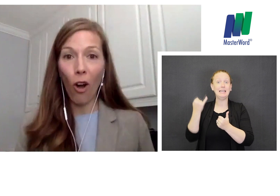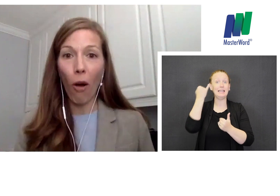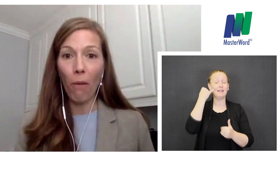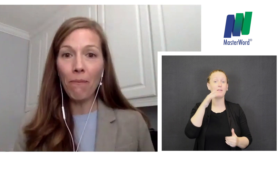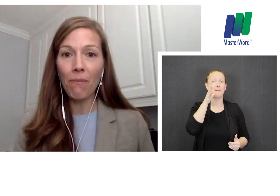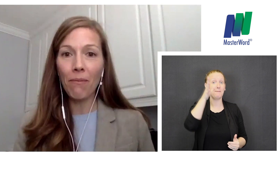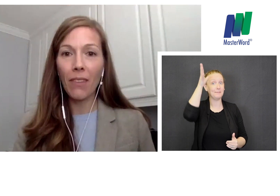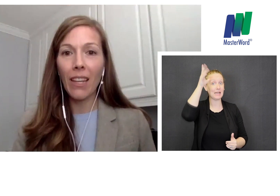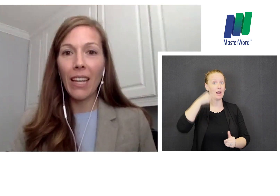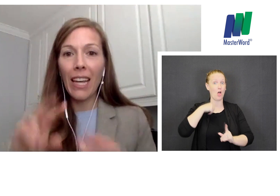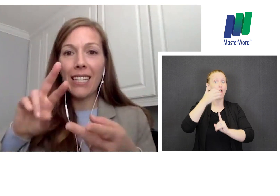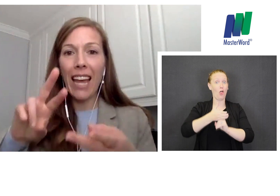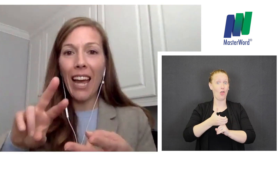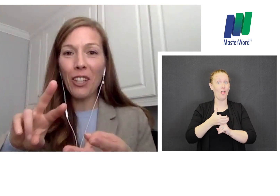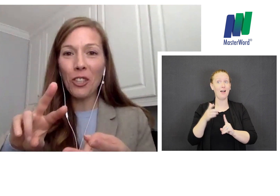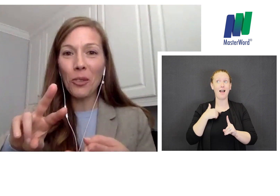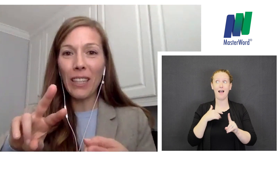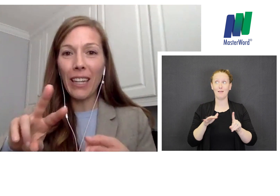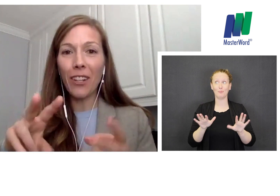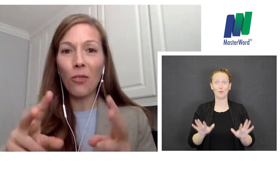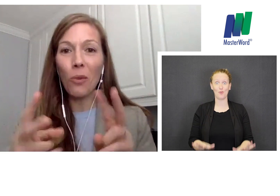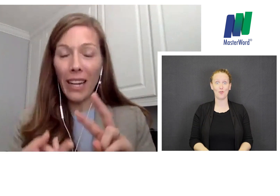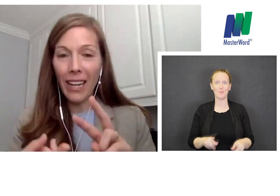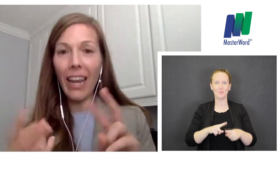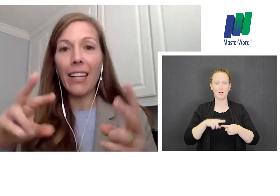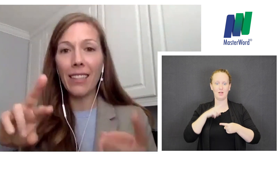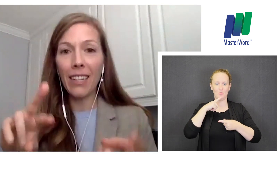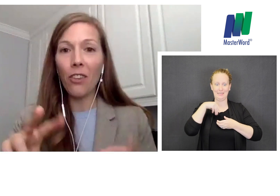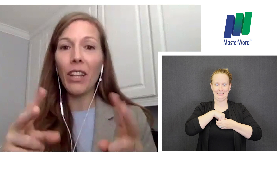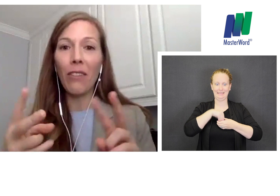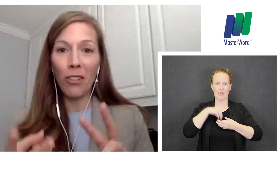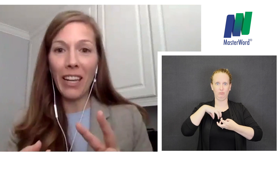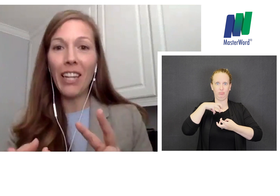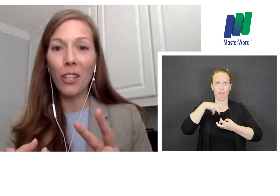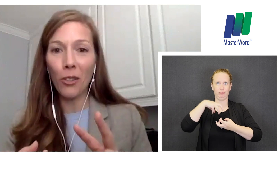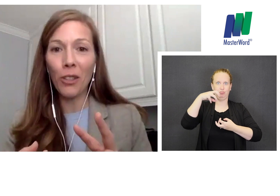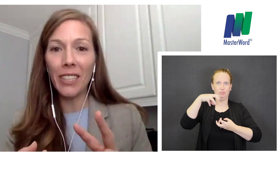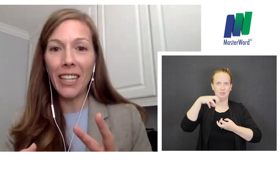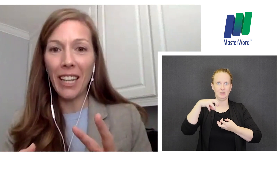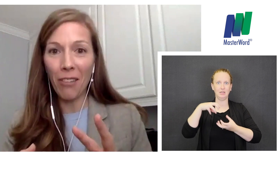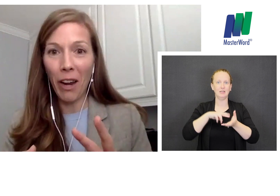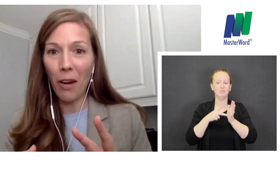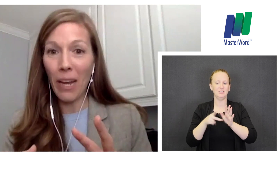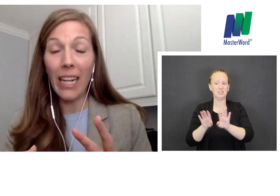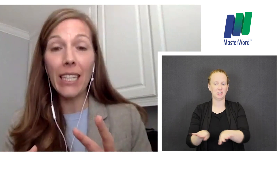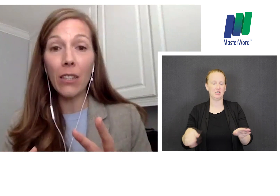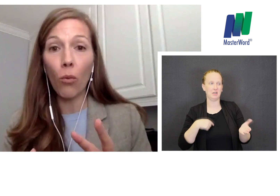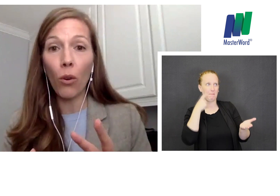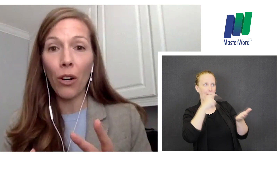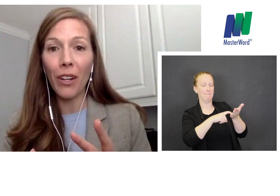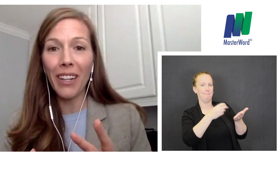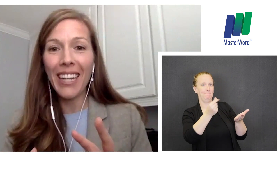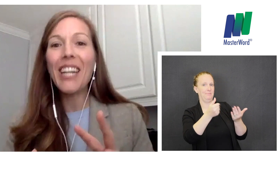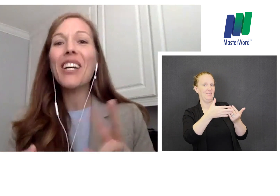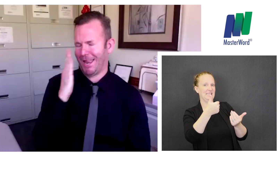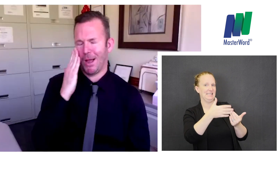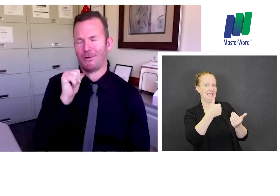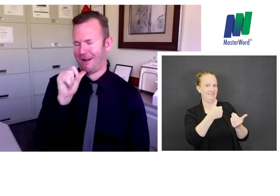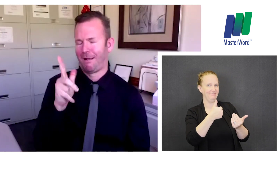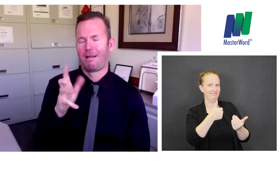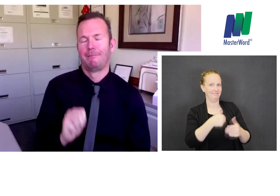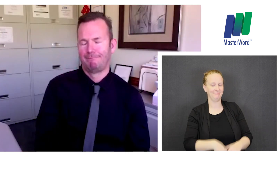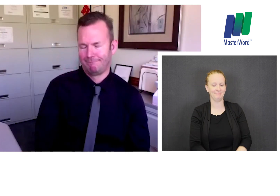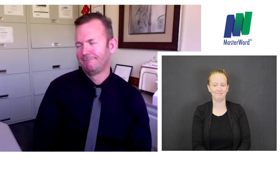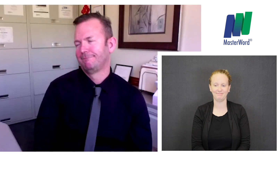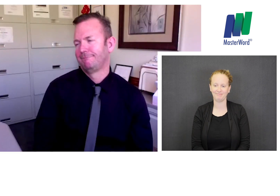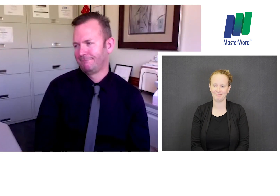actually calm, it's actually going to read as another level of incongruence in the environment. It doesn't work. And they